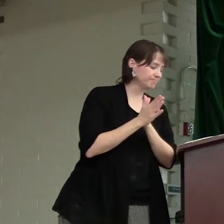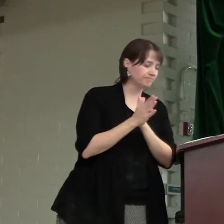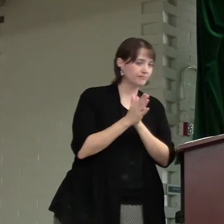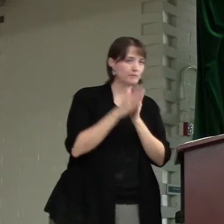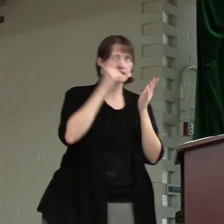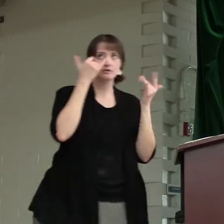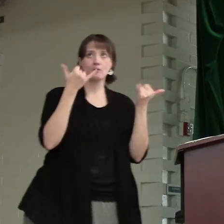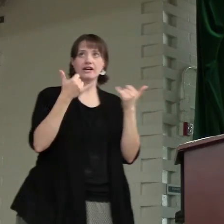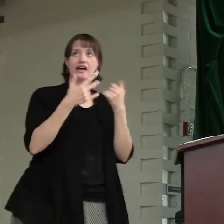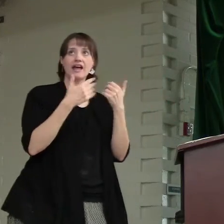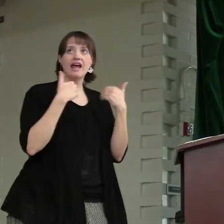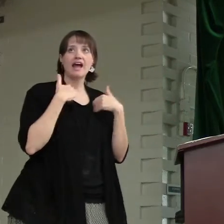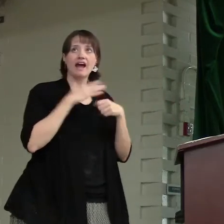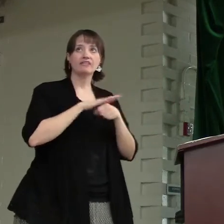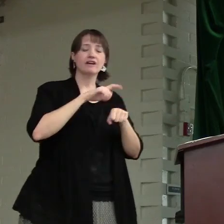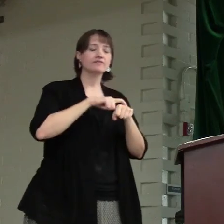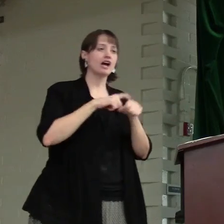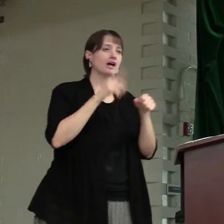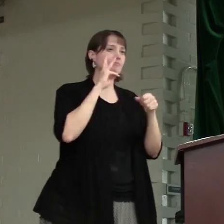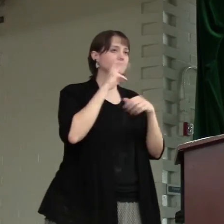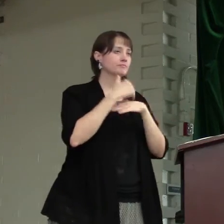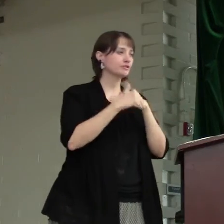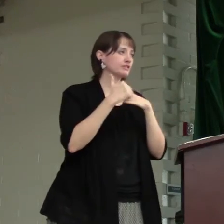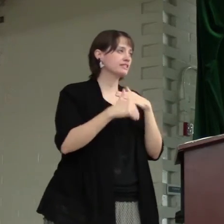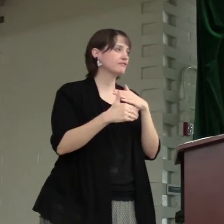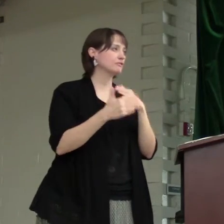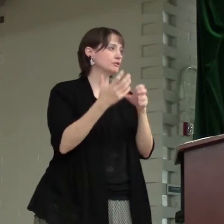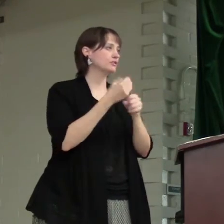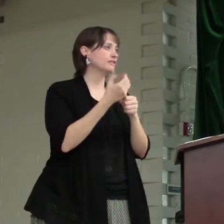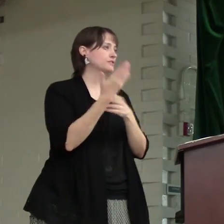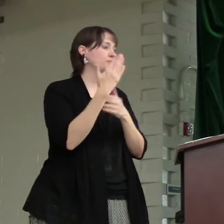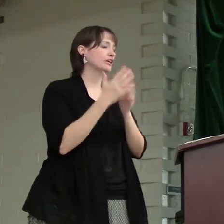because we want to have enough time to receive communion this morning.